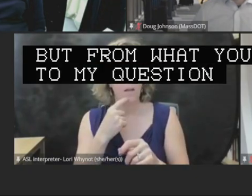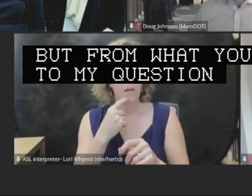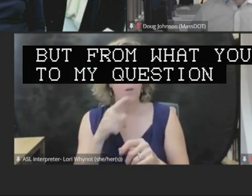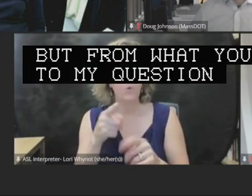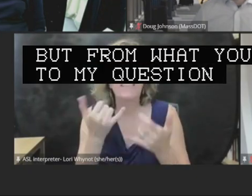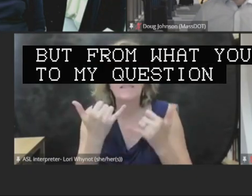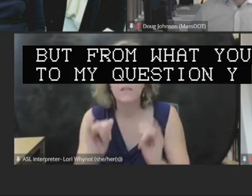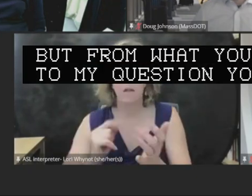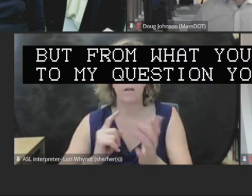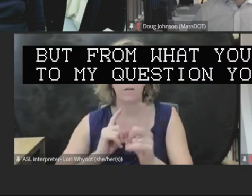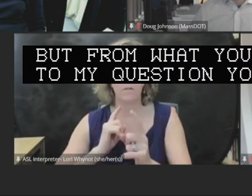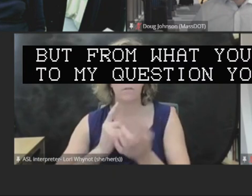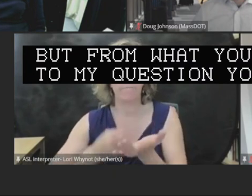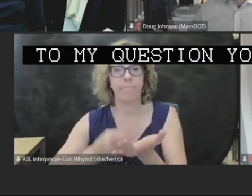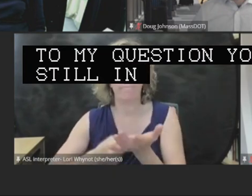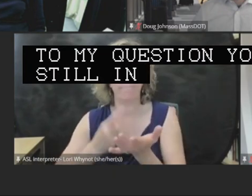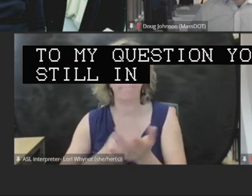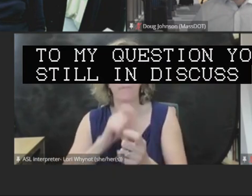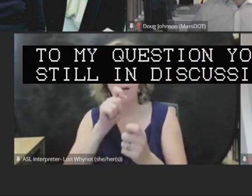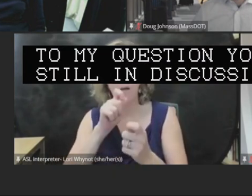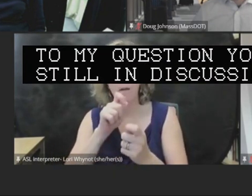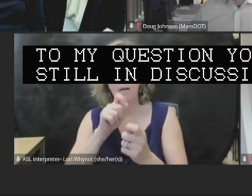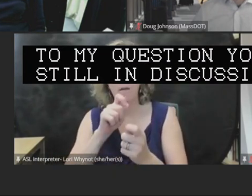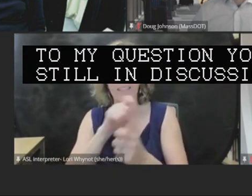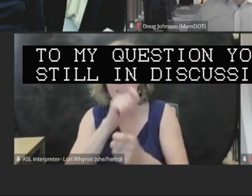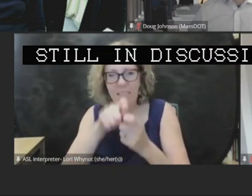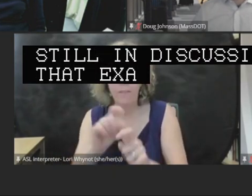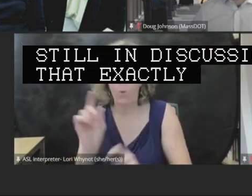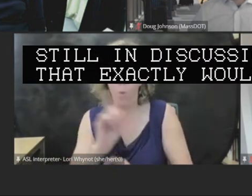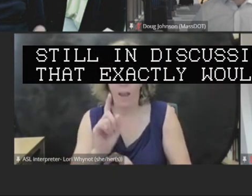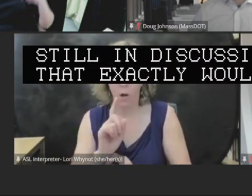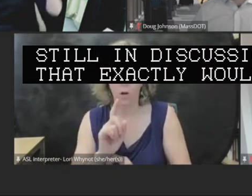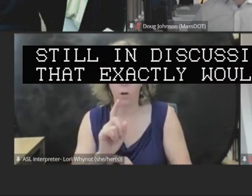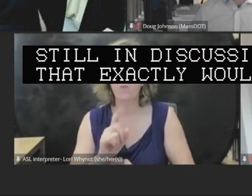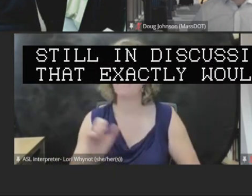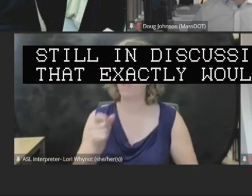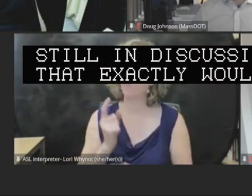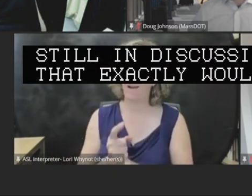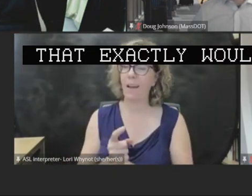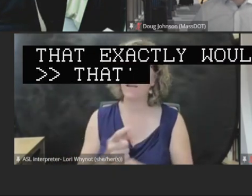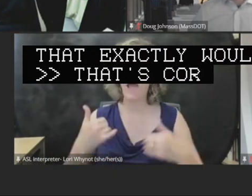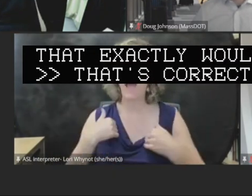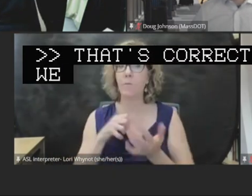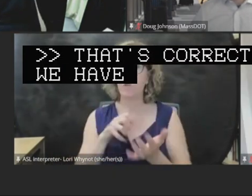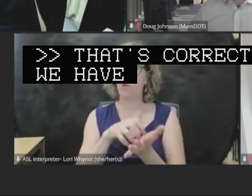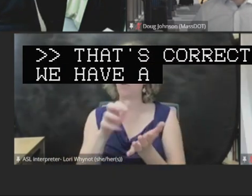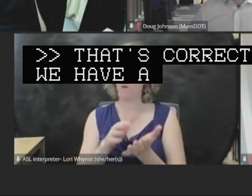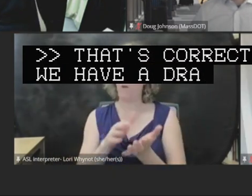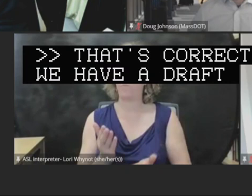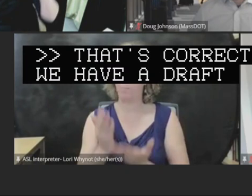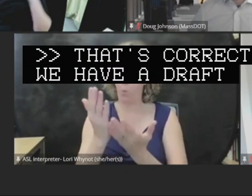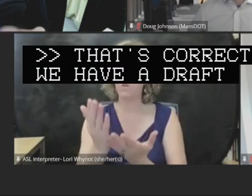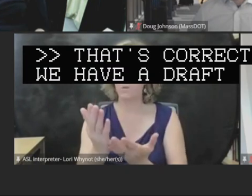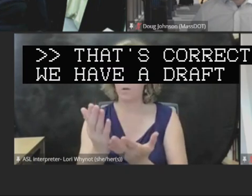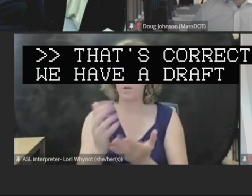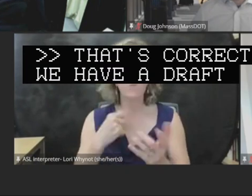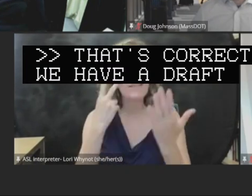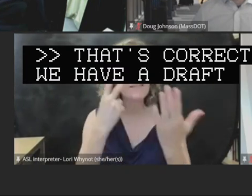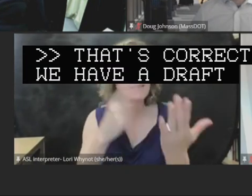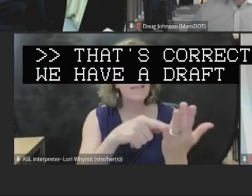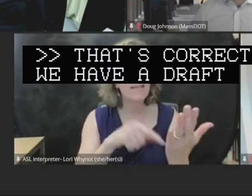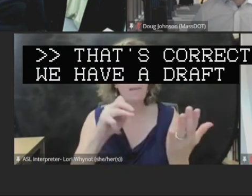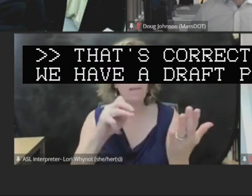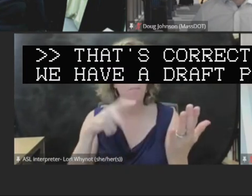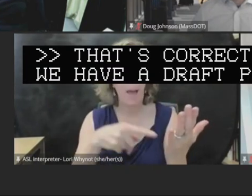in discussions about where that exactly would be. That's correct. We have a draft proposal that's one can see in the map that's